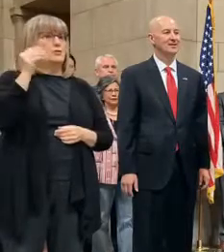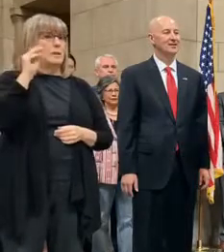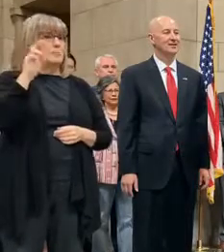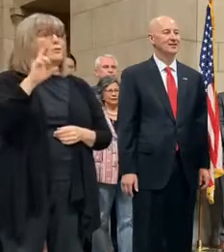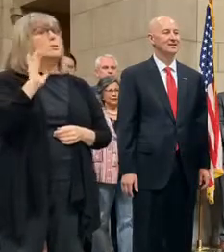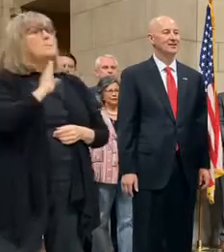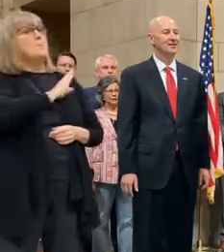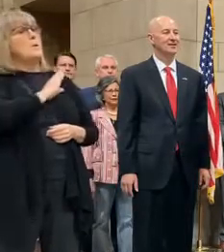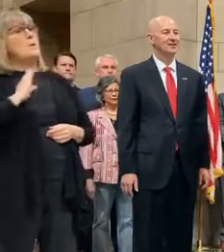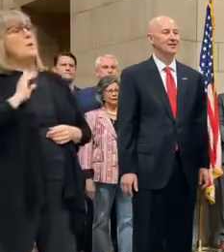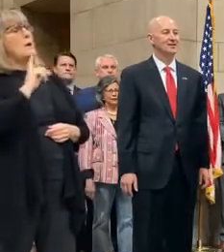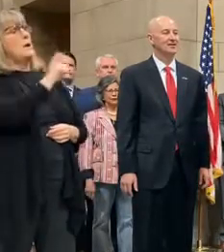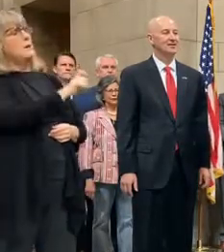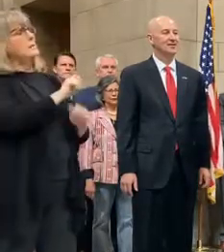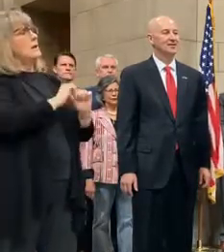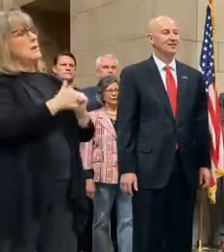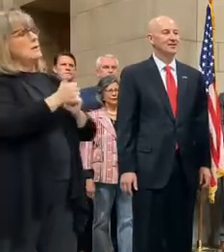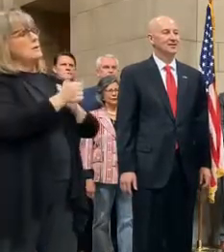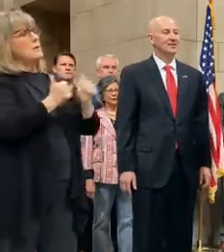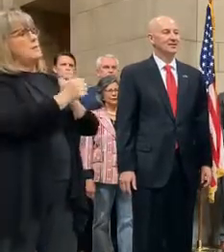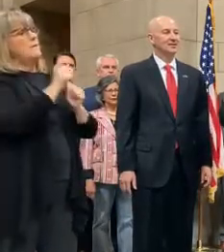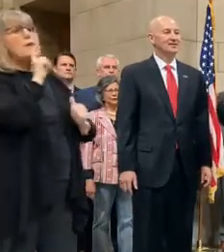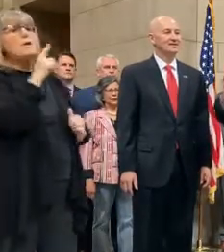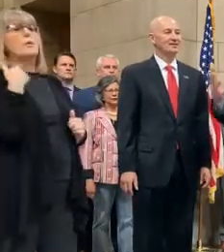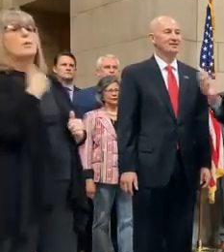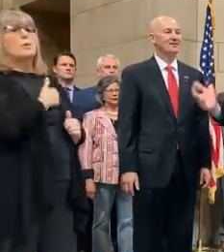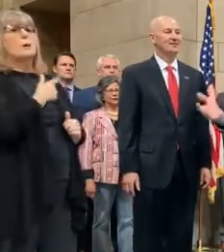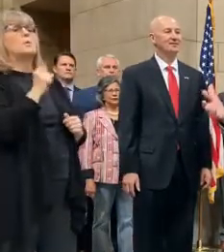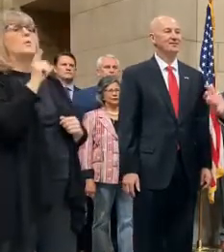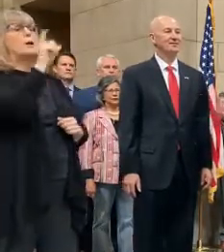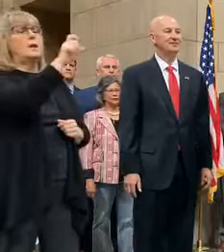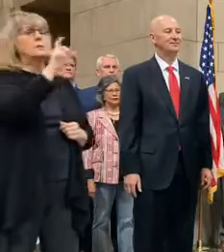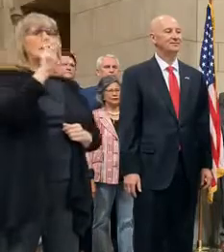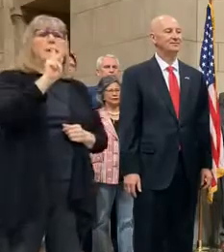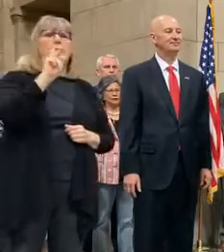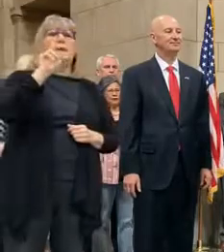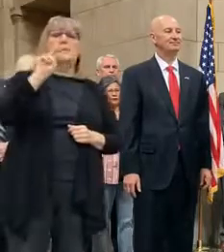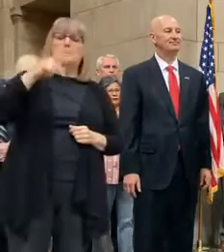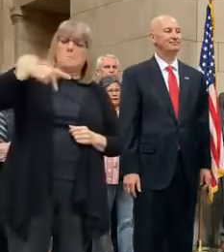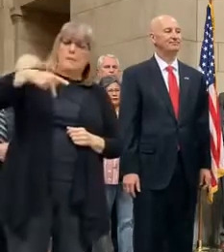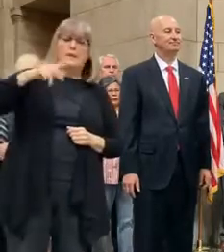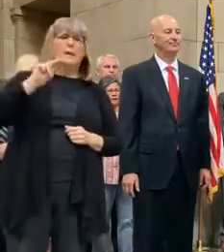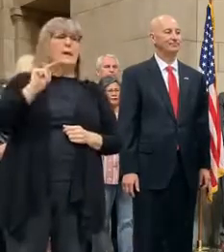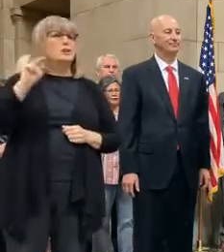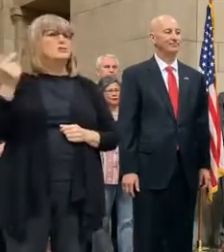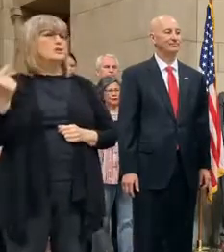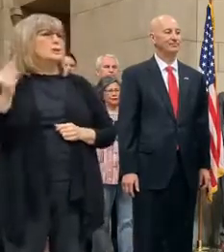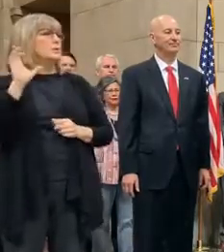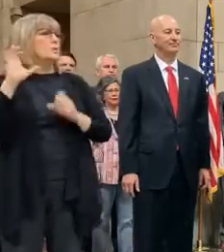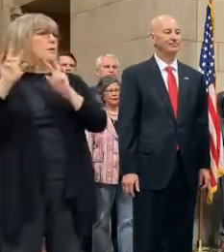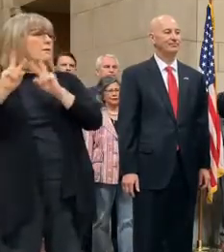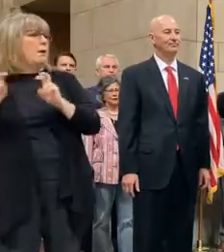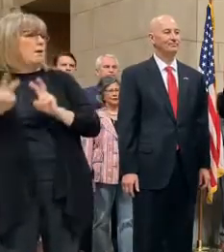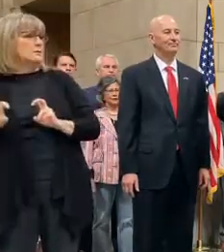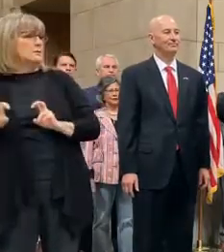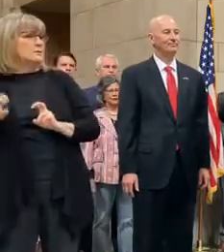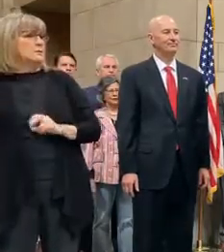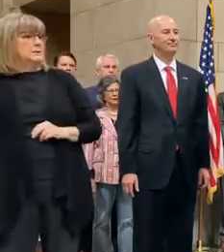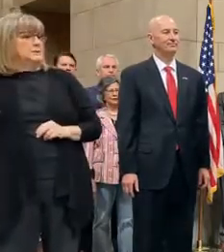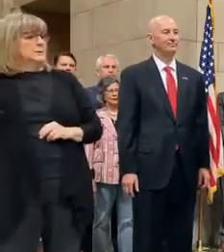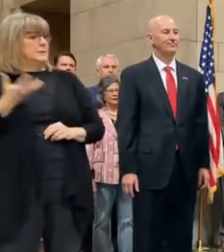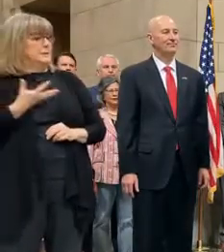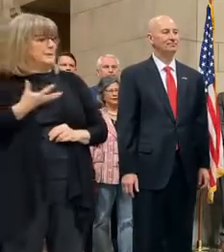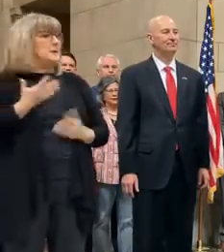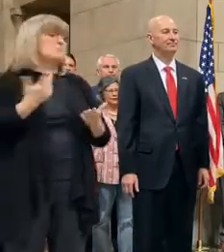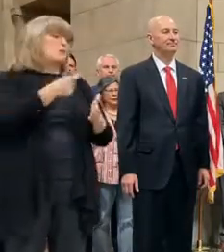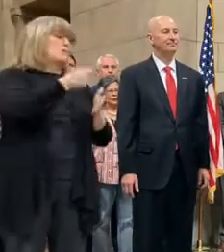board asked the question, how competitive are we? And so we asked KPMG to do an analysis. And they came back and said, well, the good news is